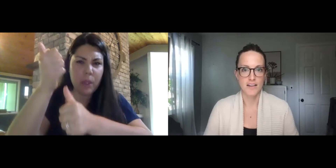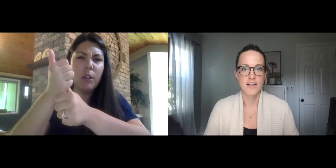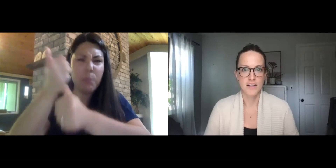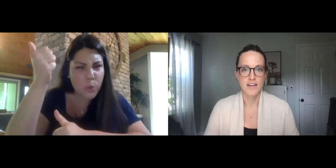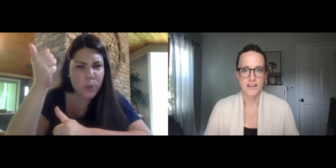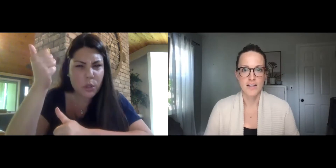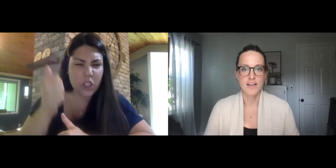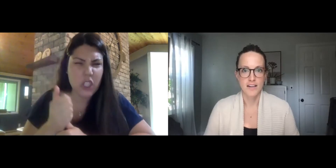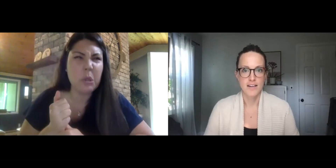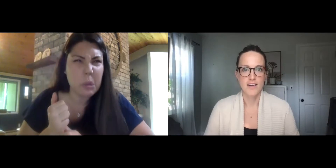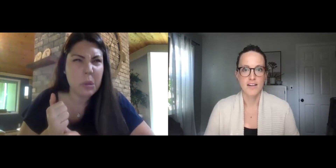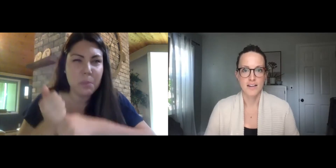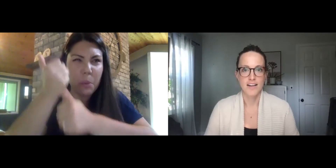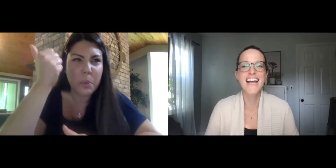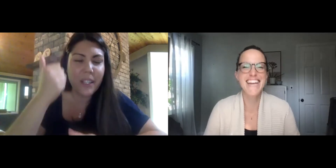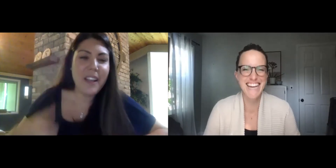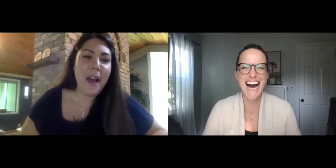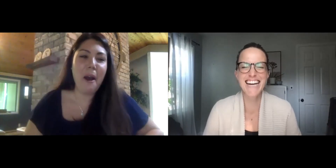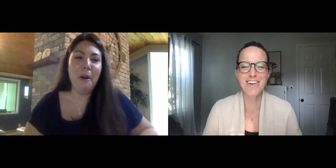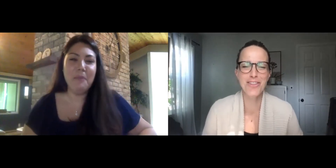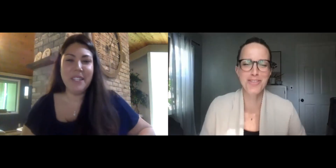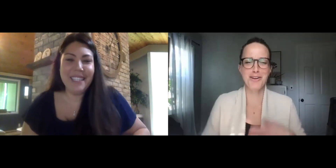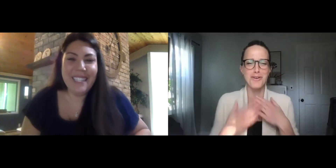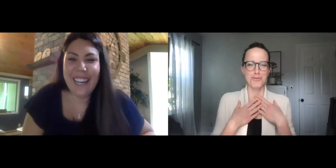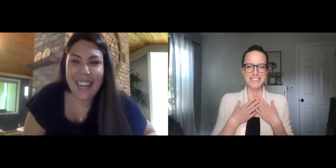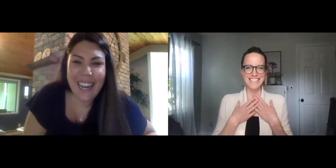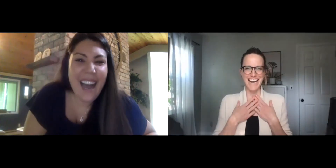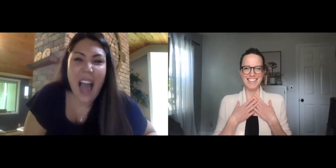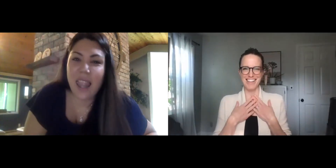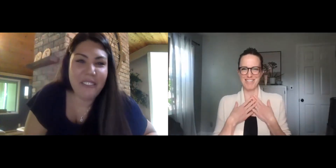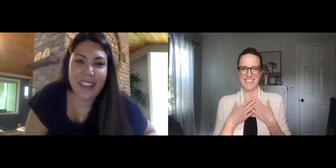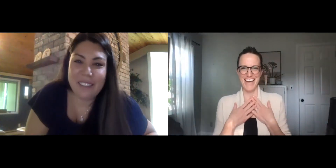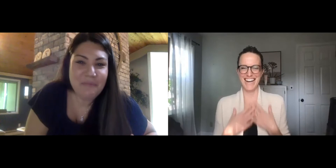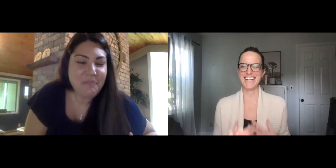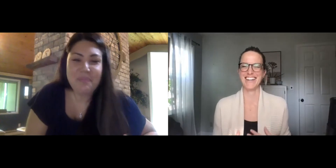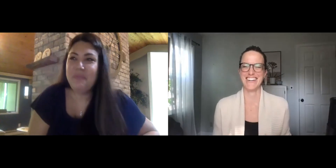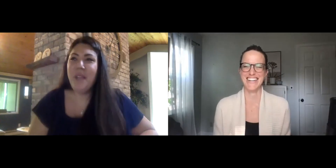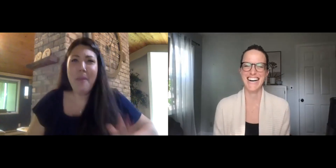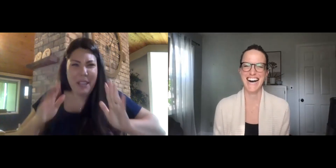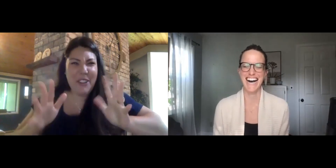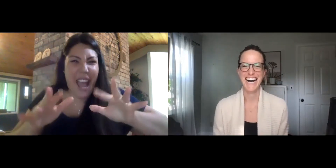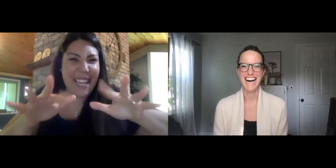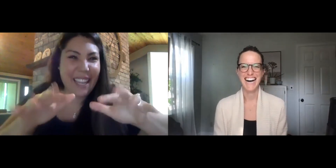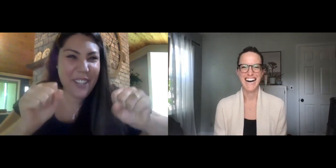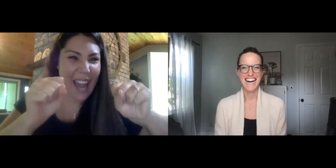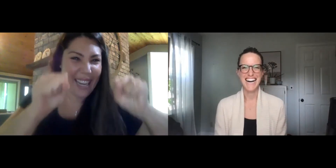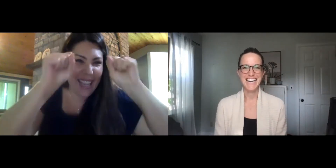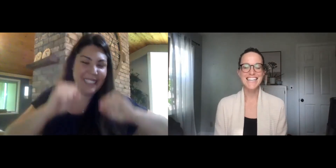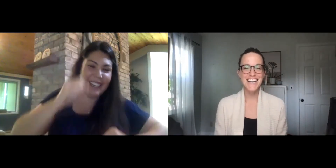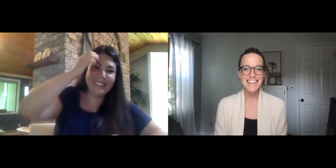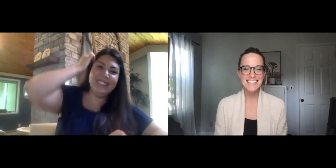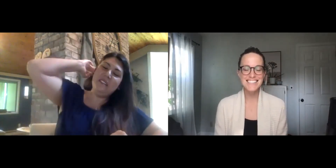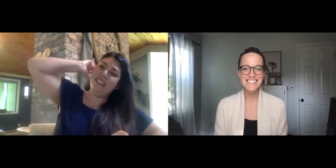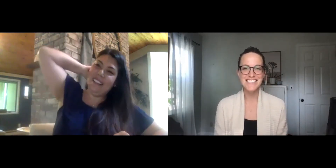poop. And she goes, the little grunting. I love it. That. I know. Like you're getting